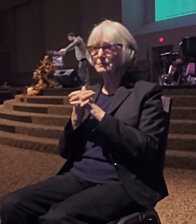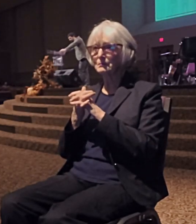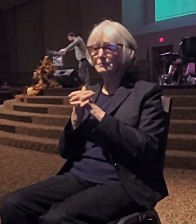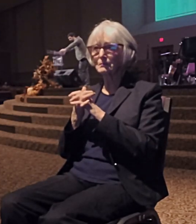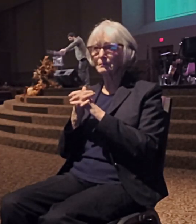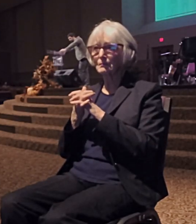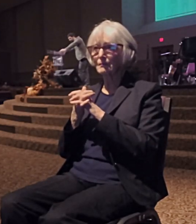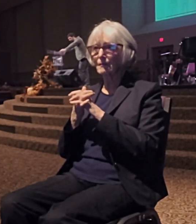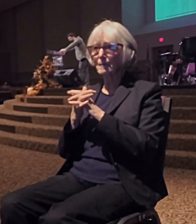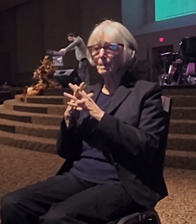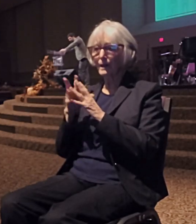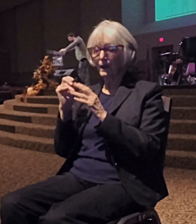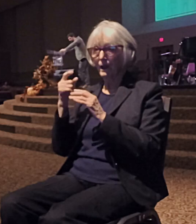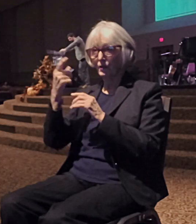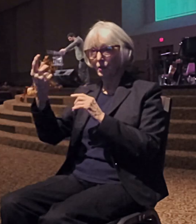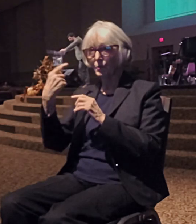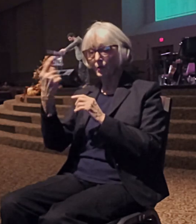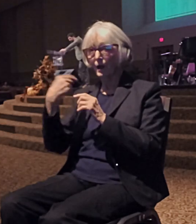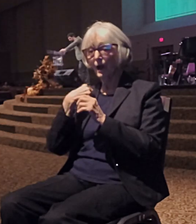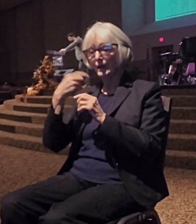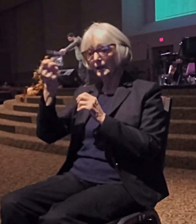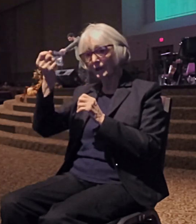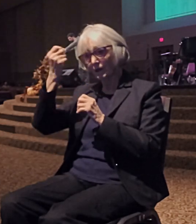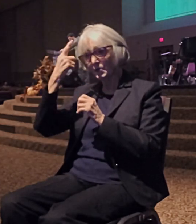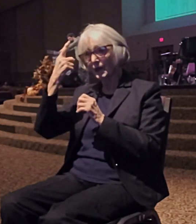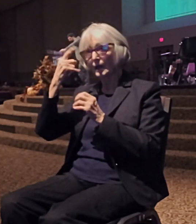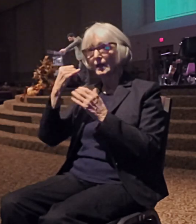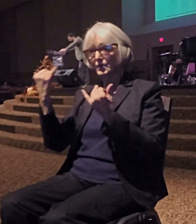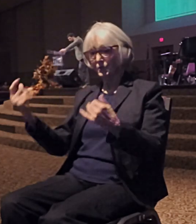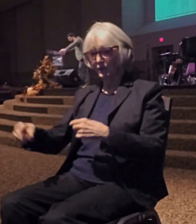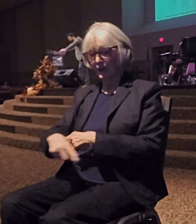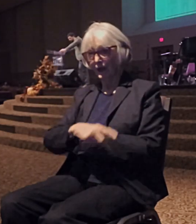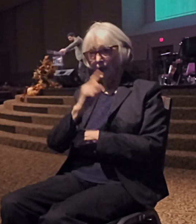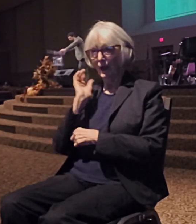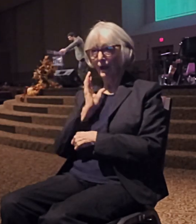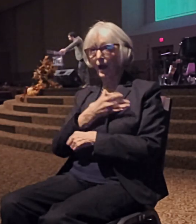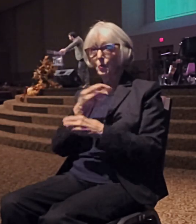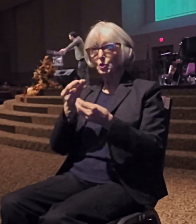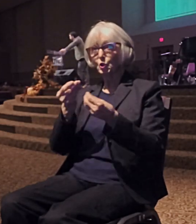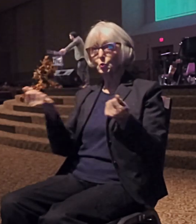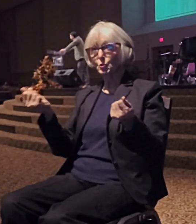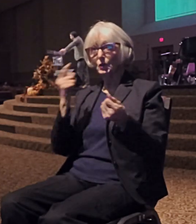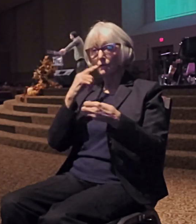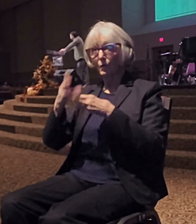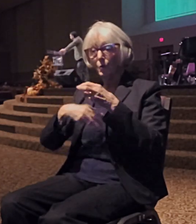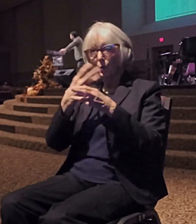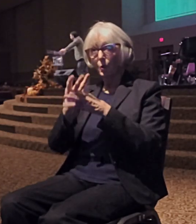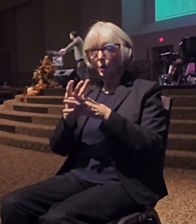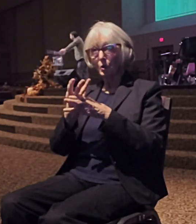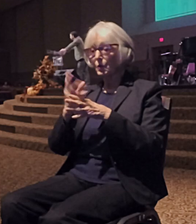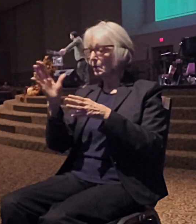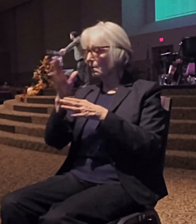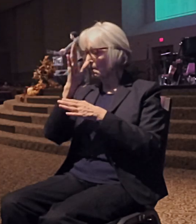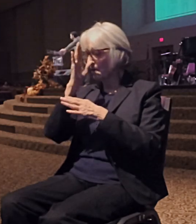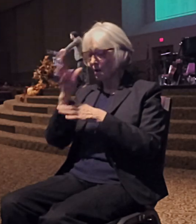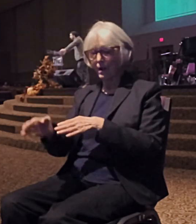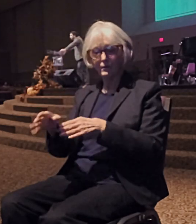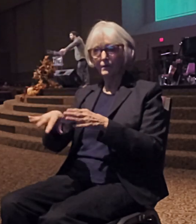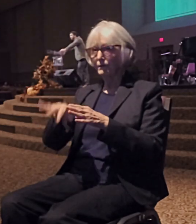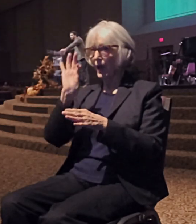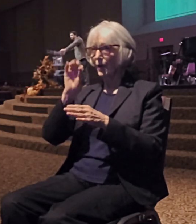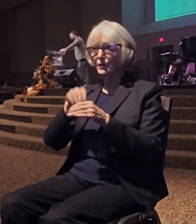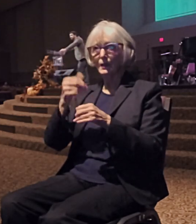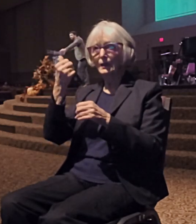And church family, you and I need to understand today the solution for this world will never be found in the halls of